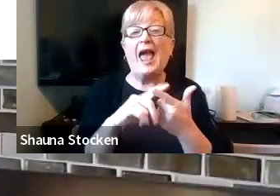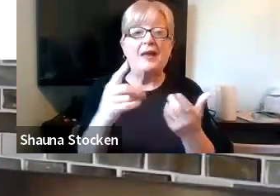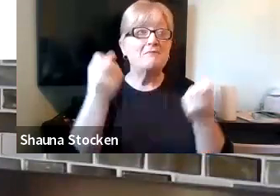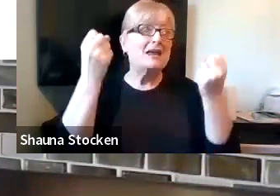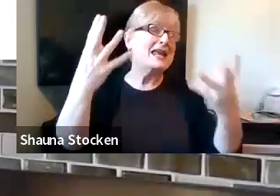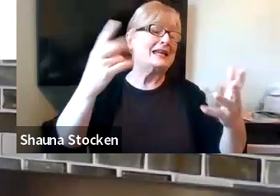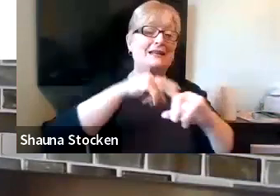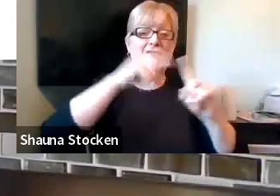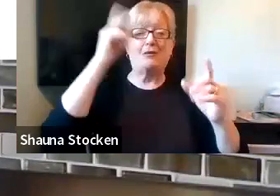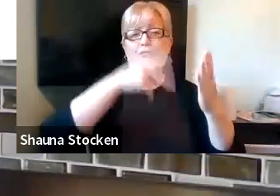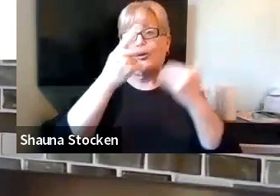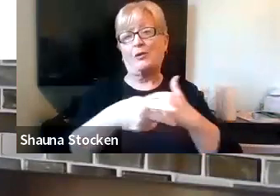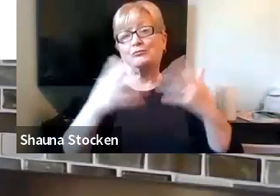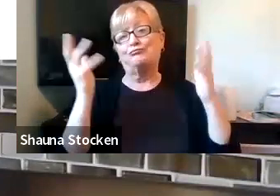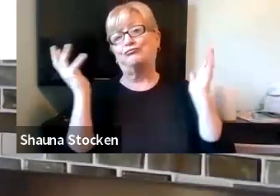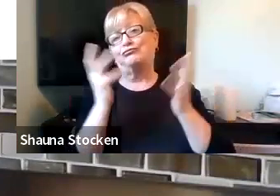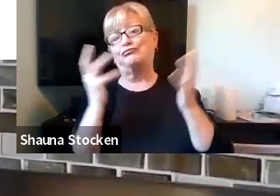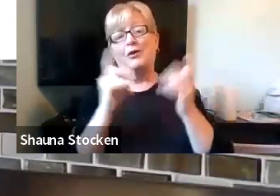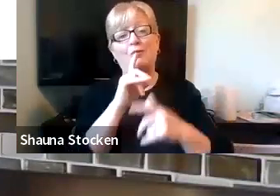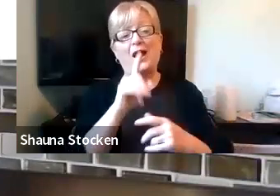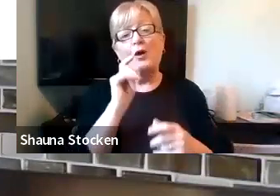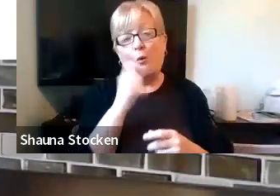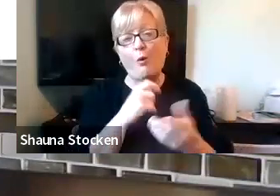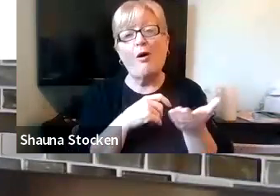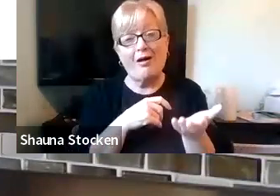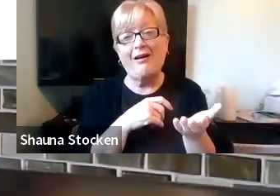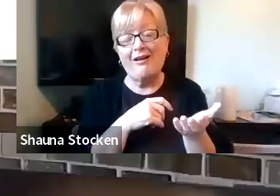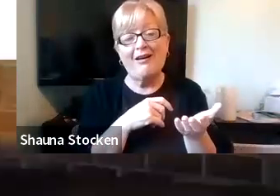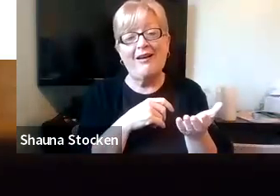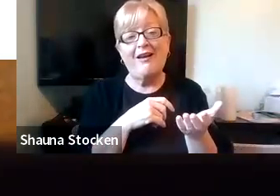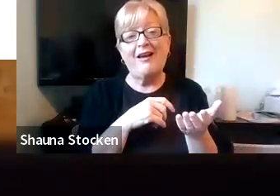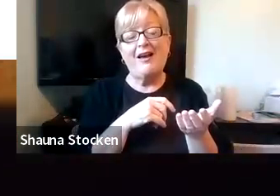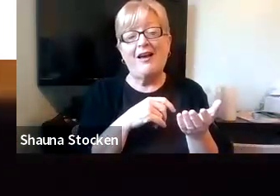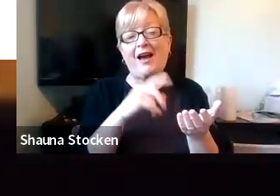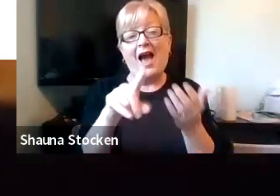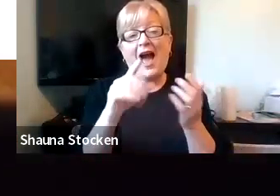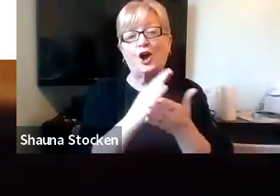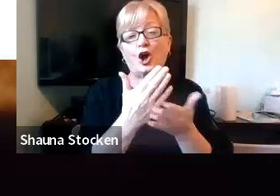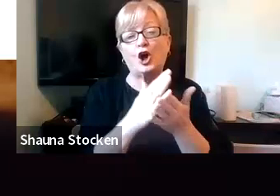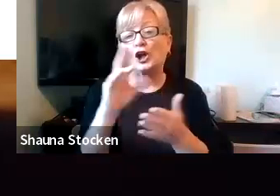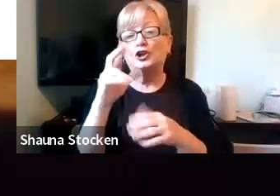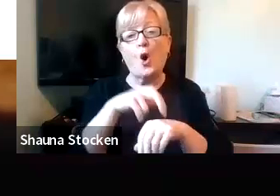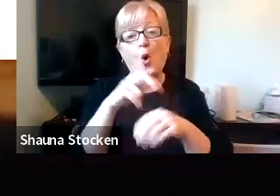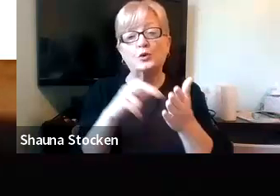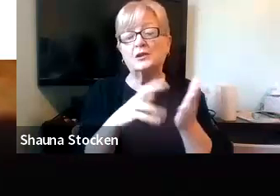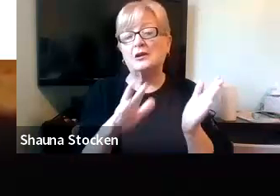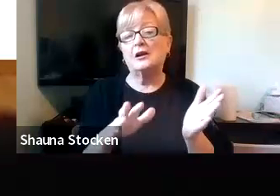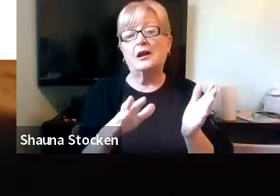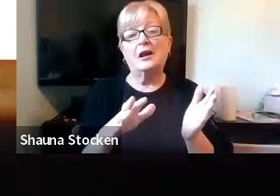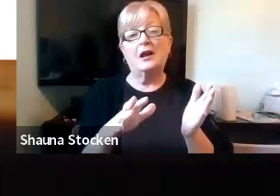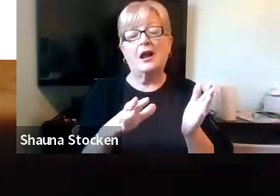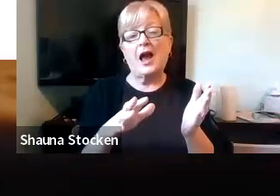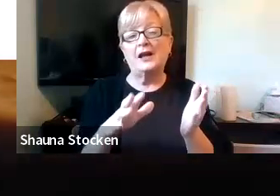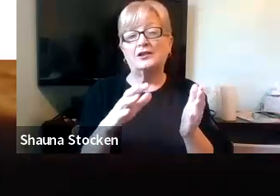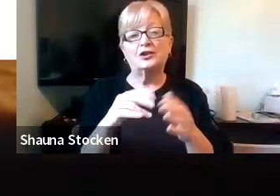built into there. So really cool. As you can see, like with my toast, I cook toast in there and it comes out where I just use the toast